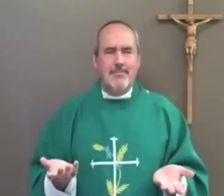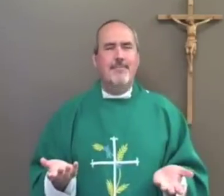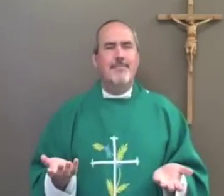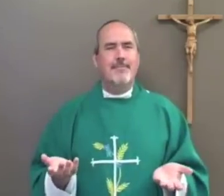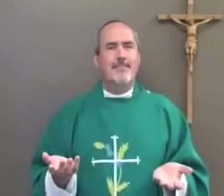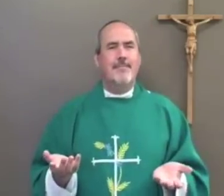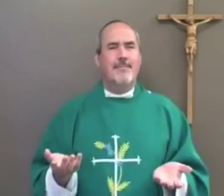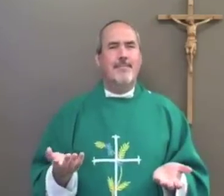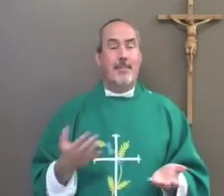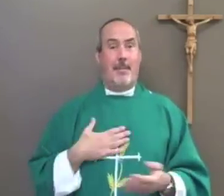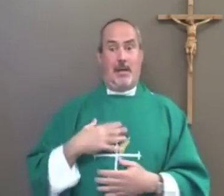Service.